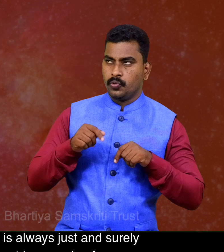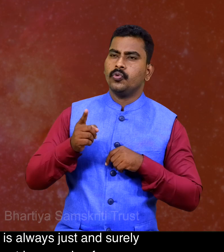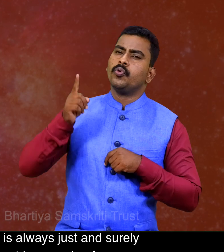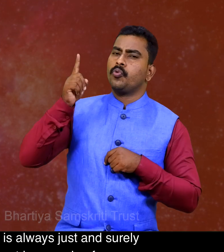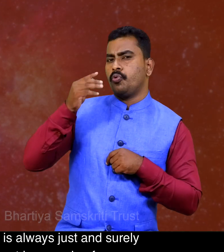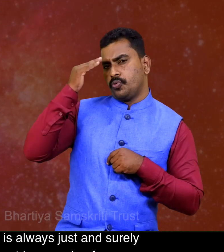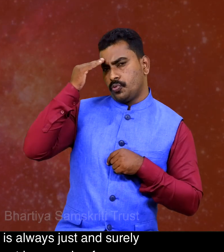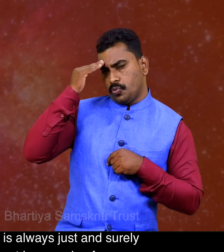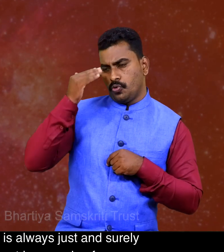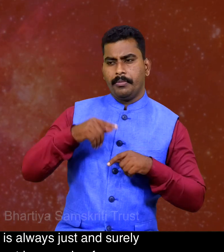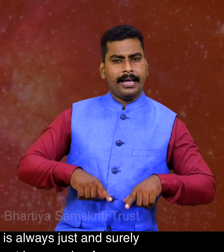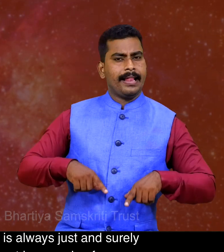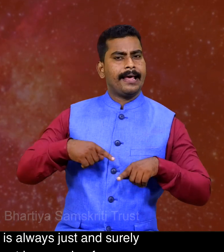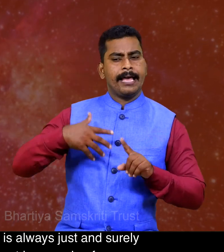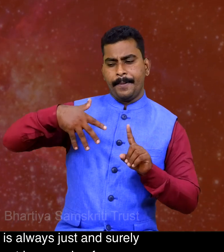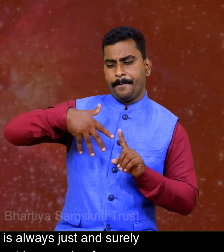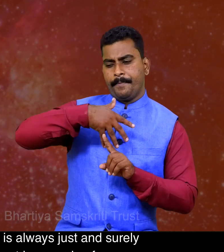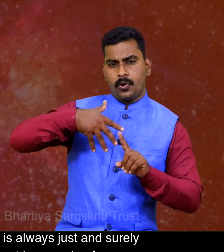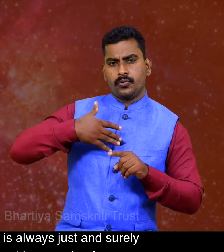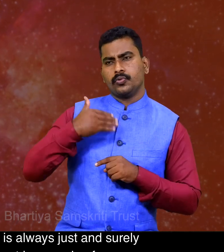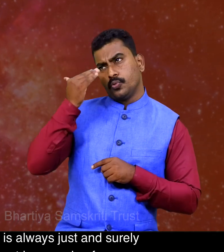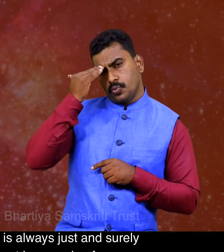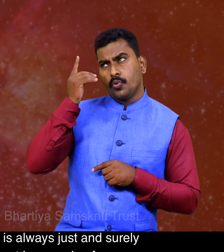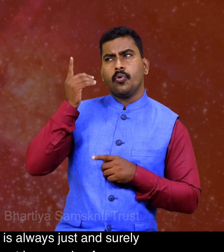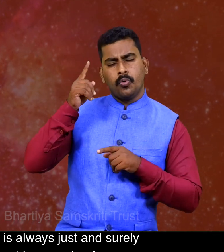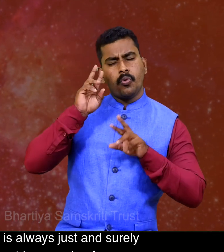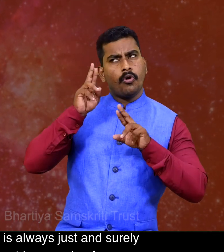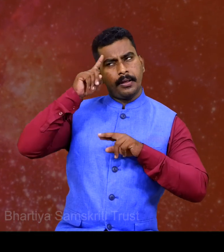just and surely must have a